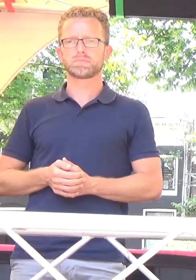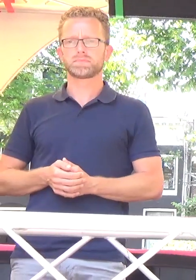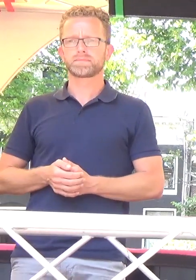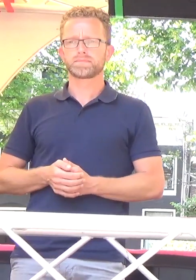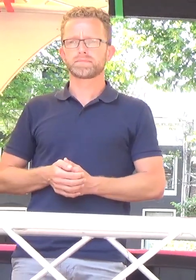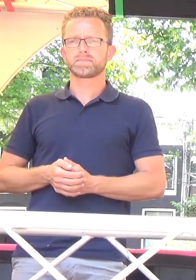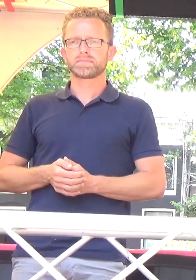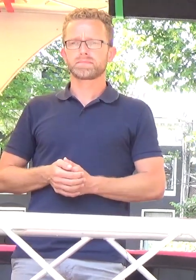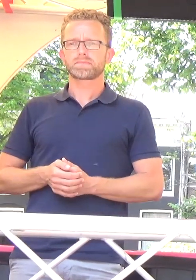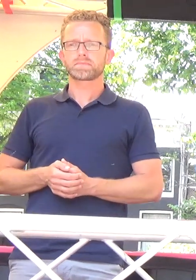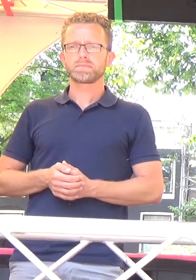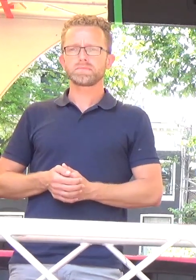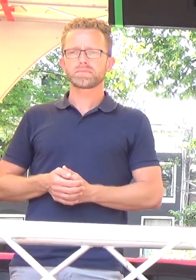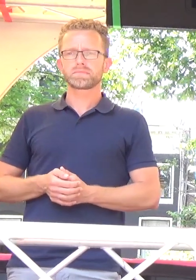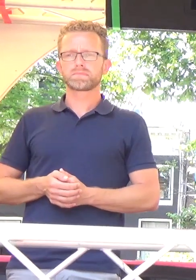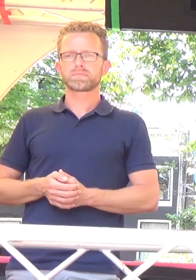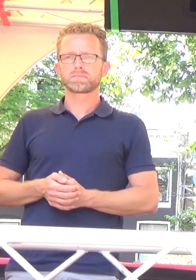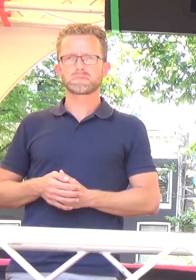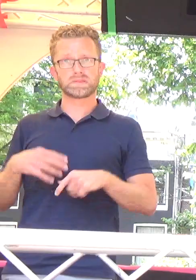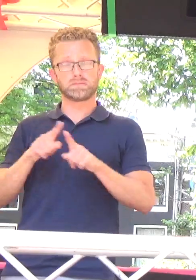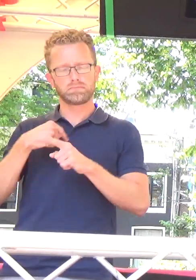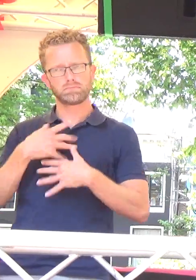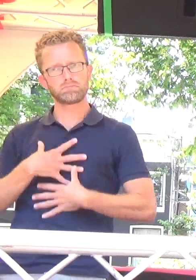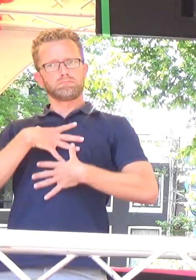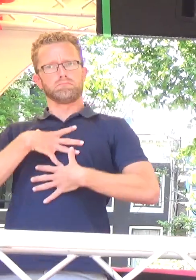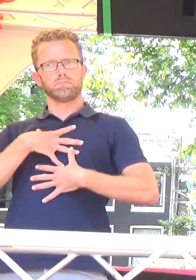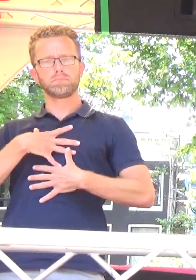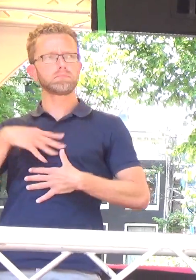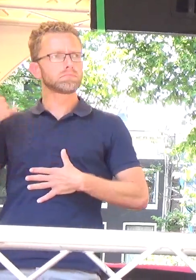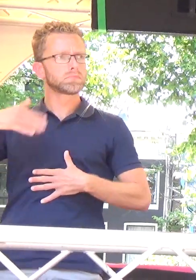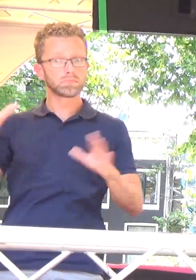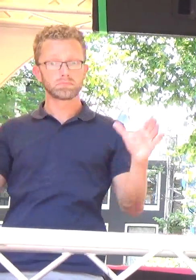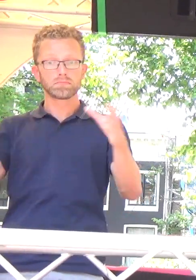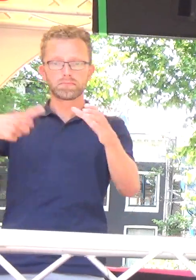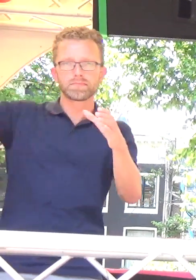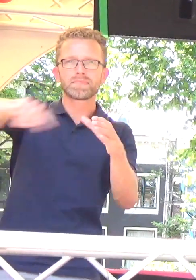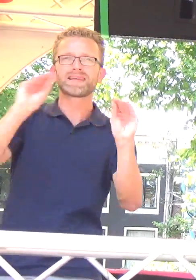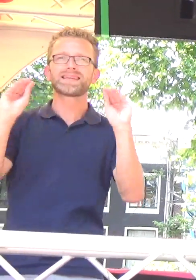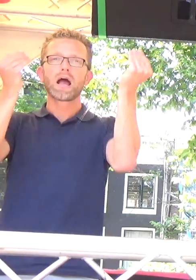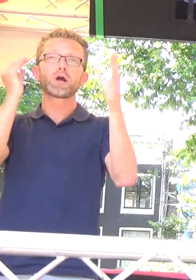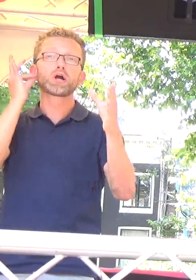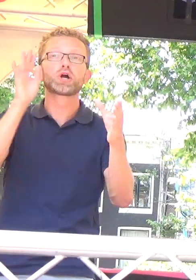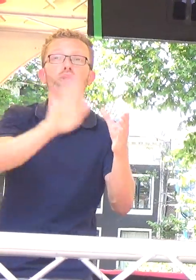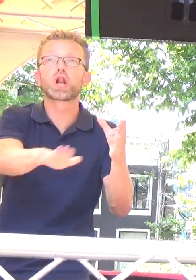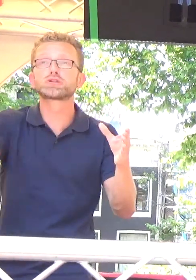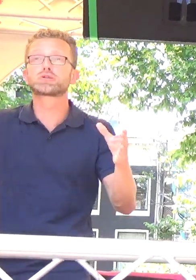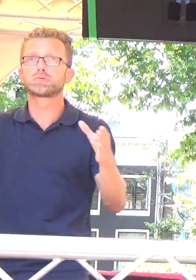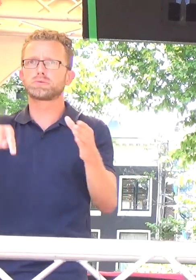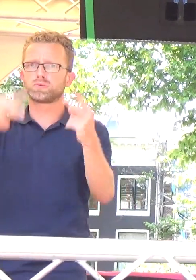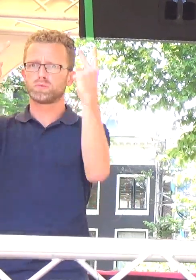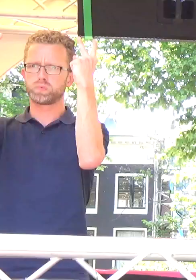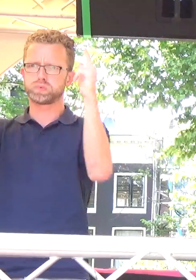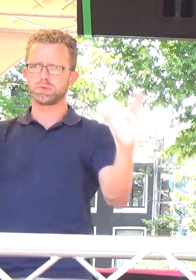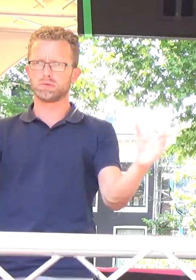is adolescent girls. Girls, teenagers, who are at the beginning of their lives, who should be in school,